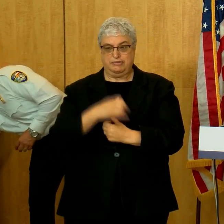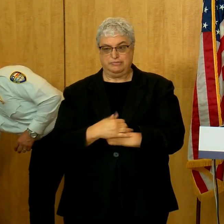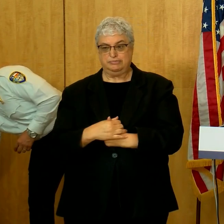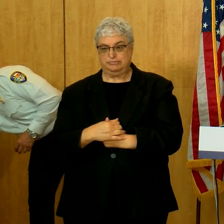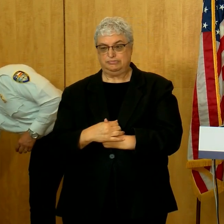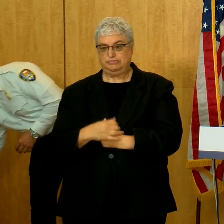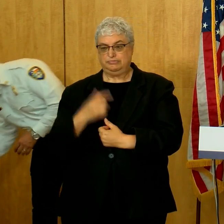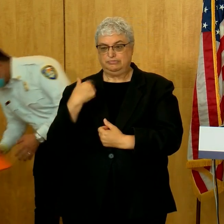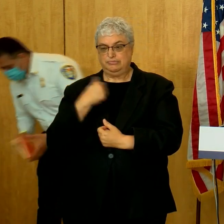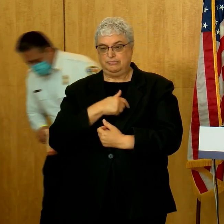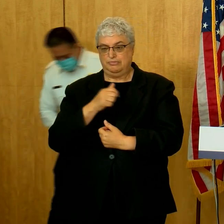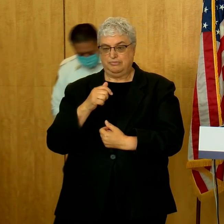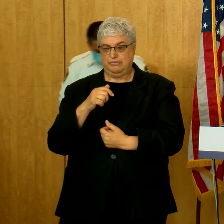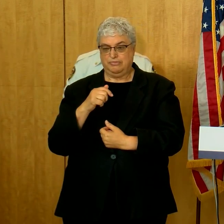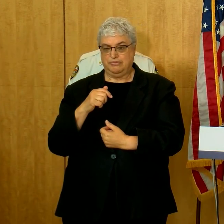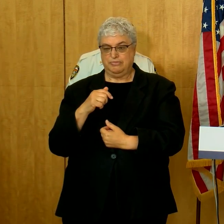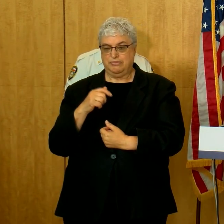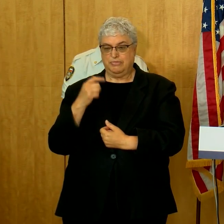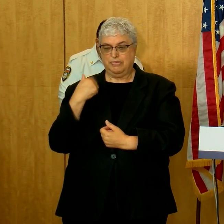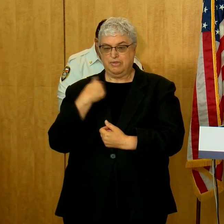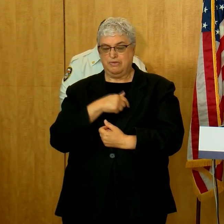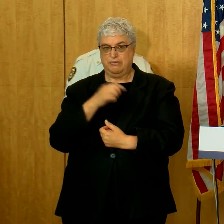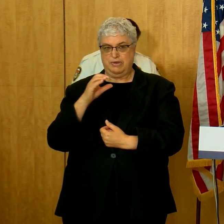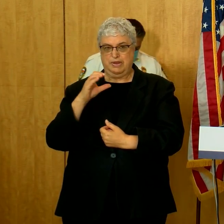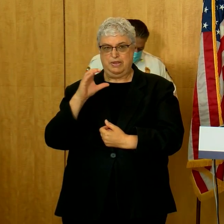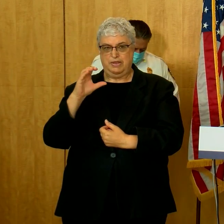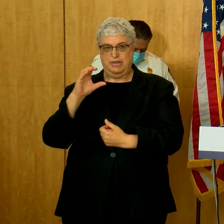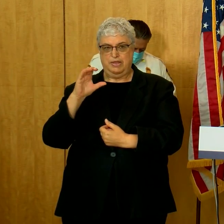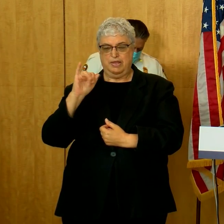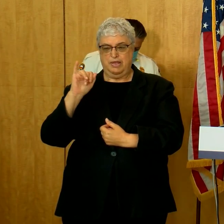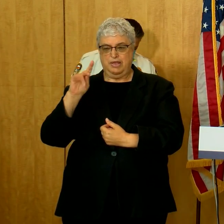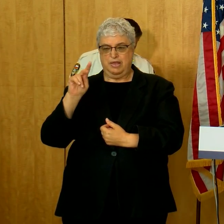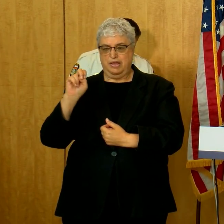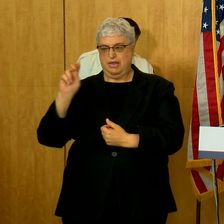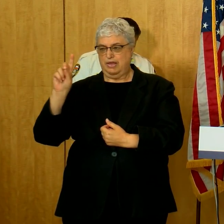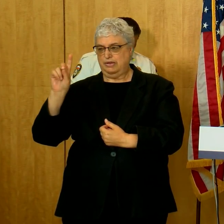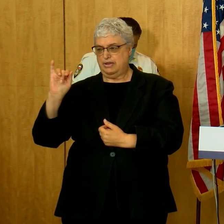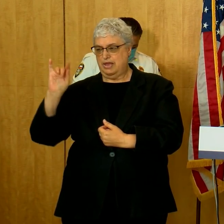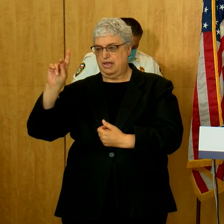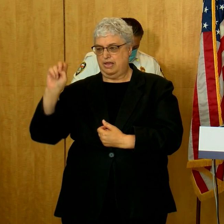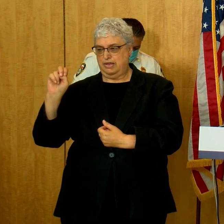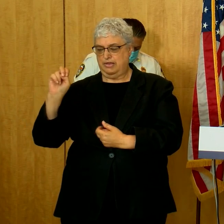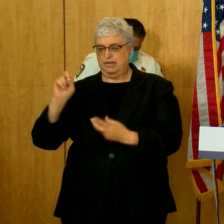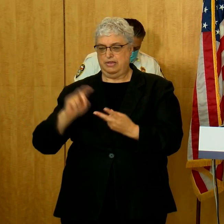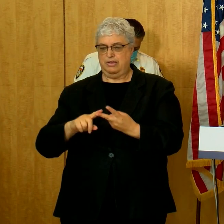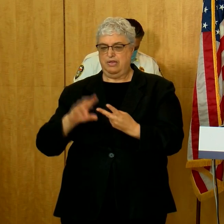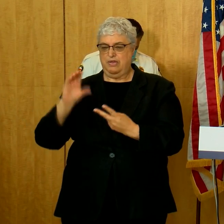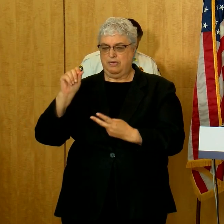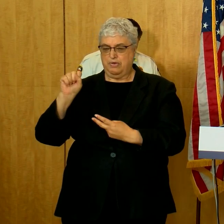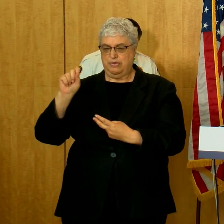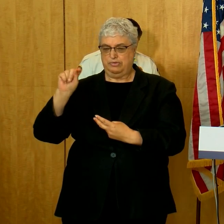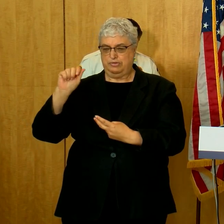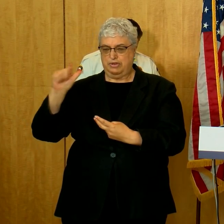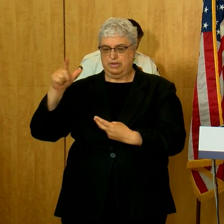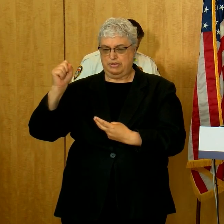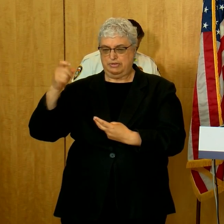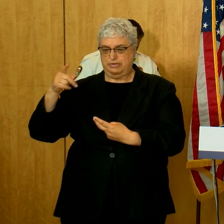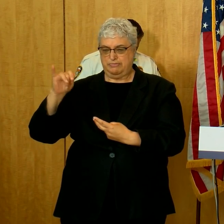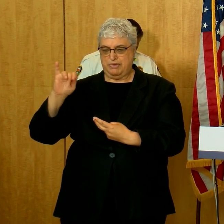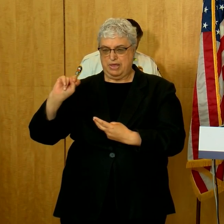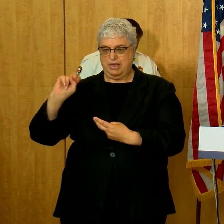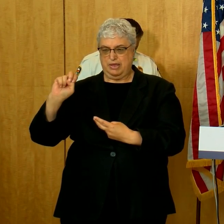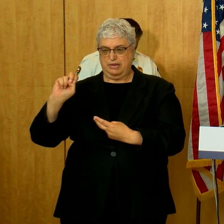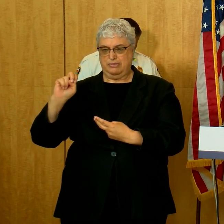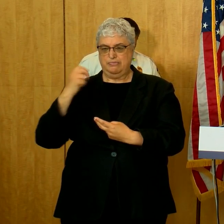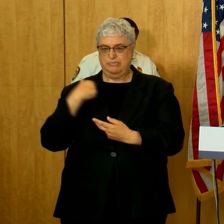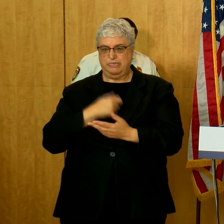need for the aiguedite or the coastal spine. If we needed any proof, any evidence that there's a need